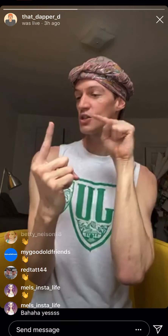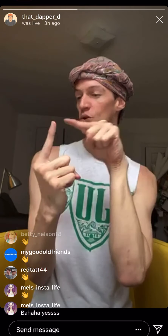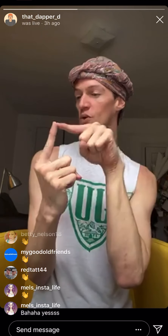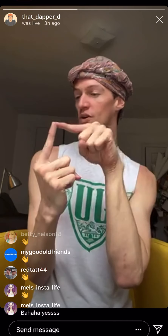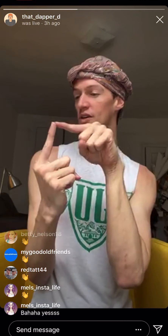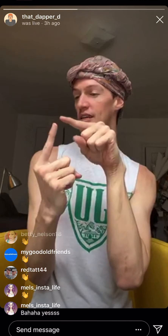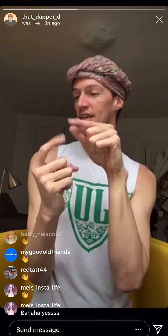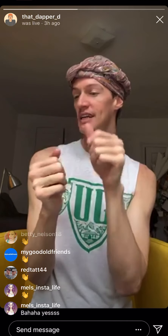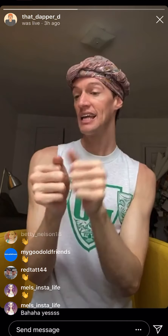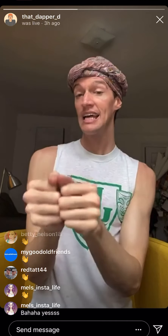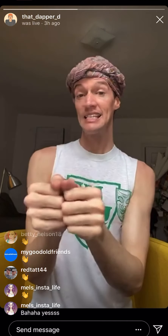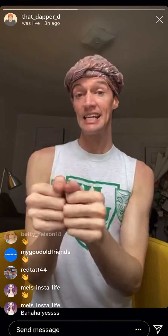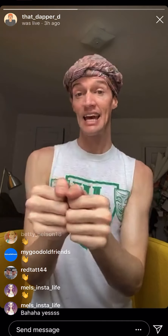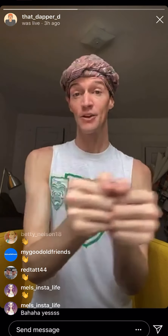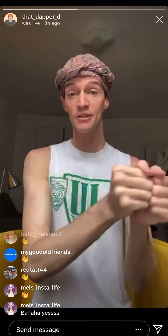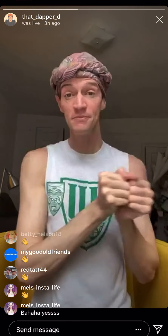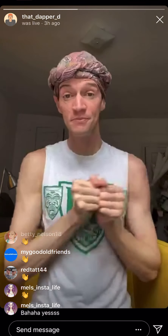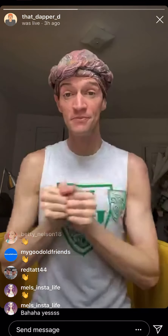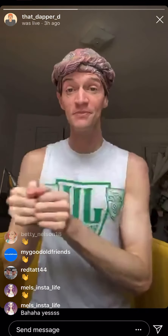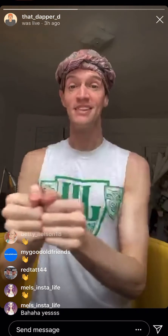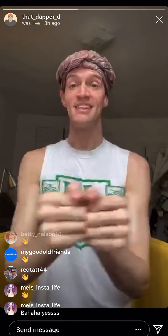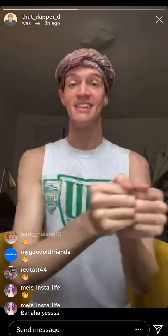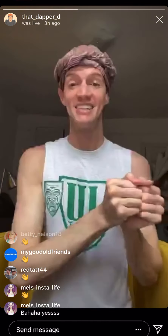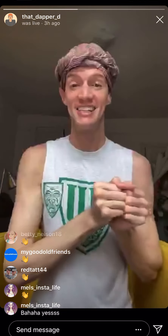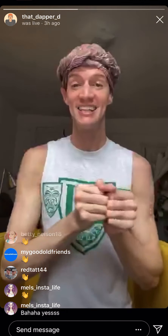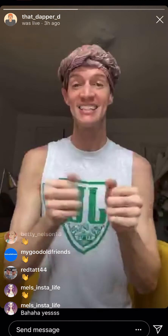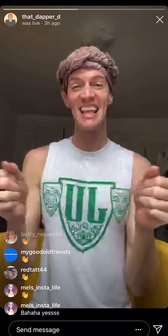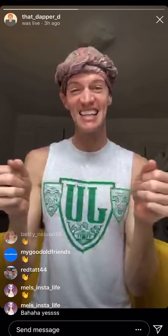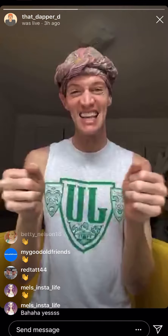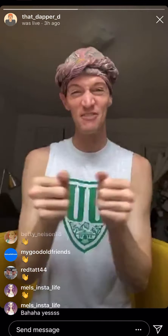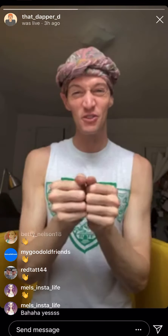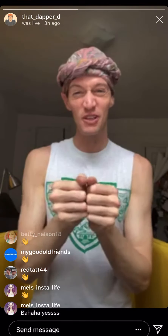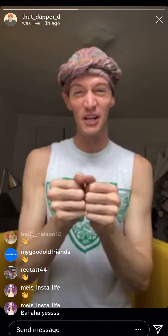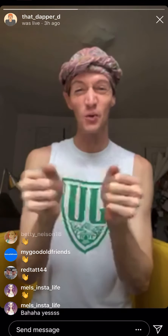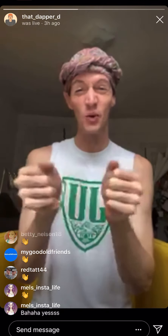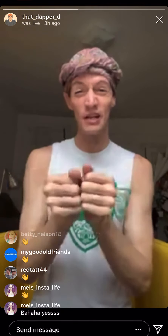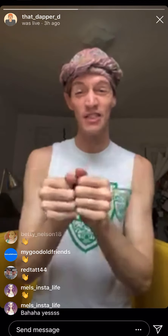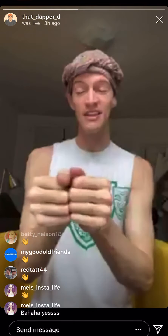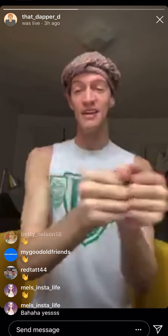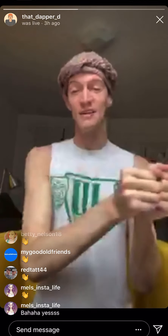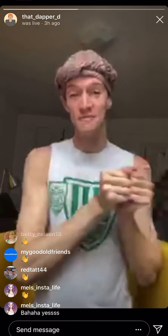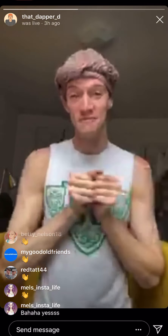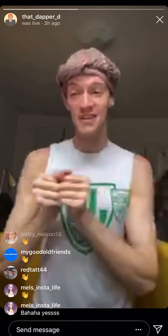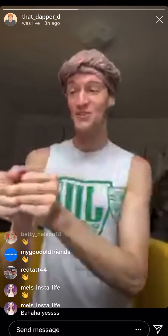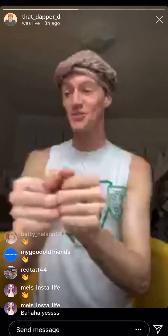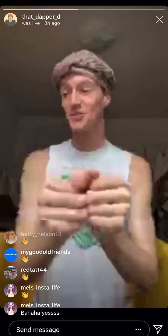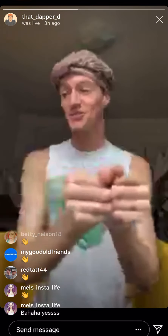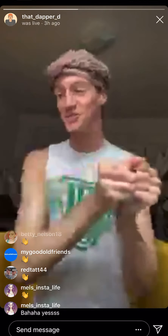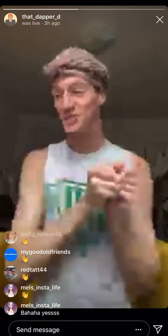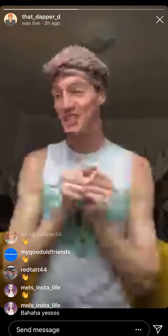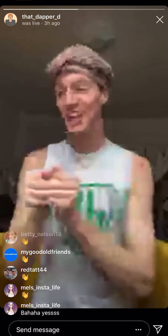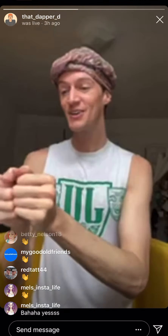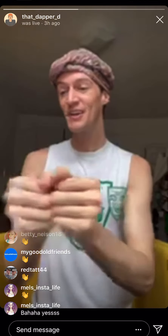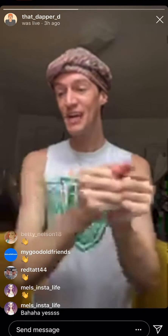toward together is that sign for like with in a circle so together accompany